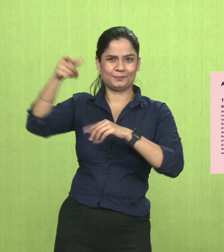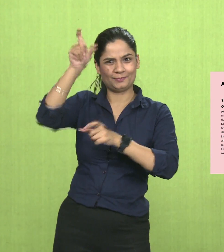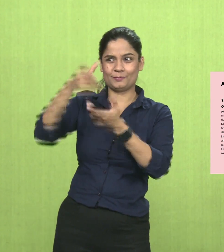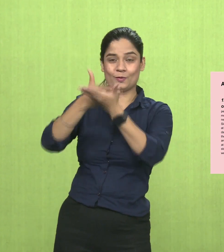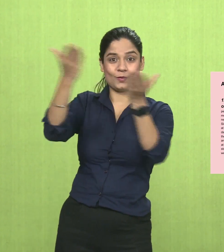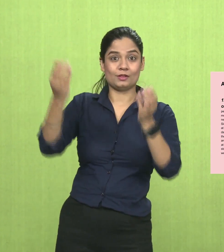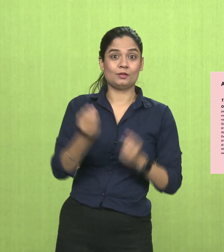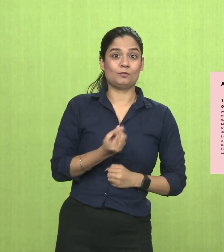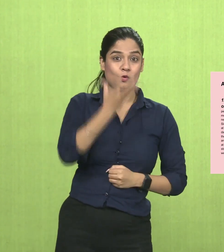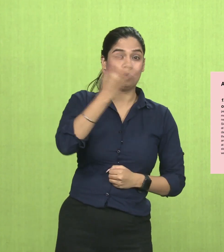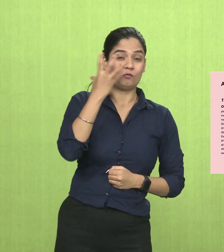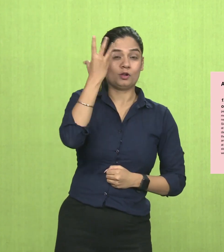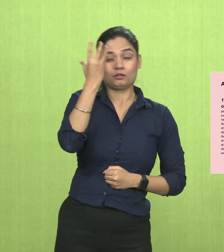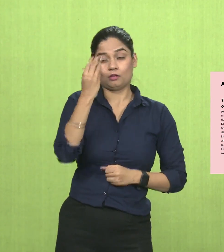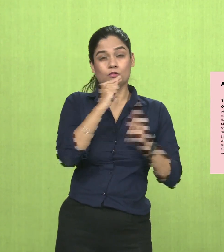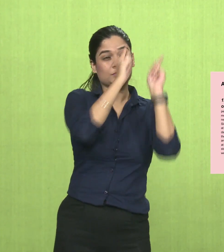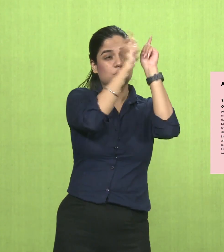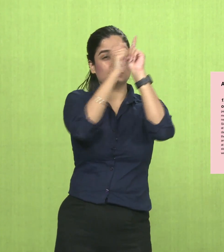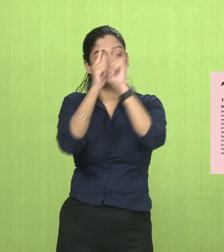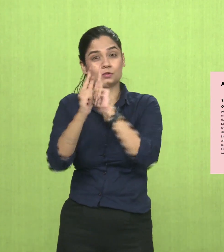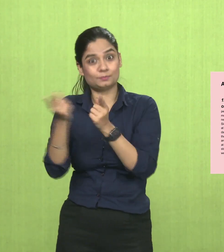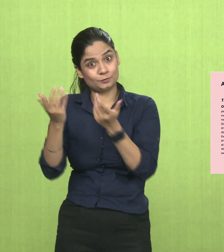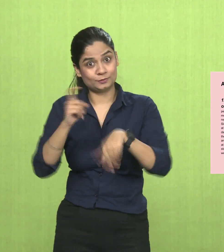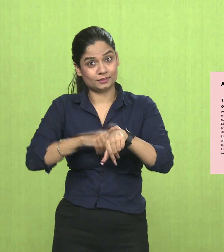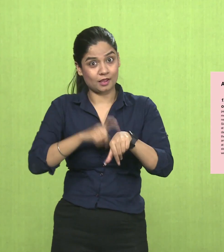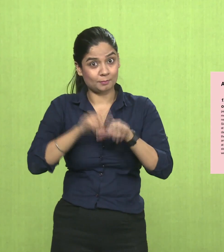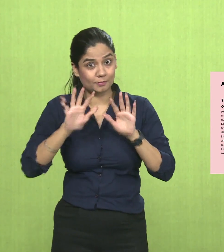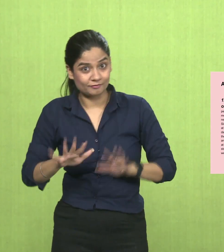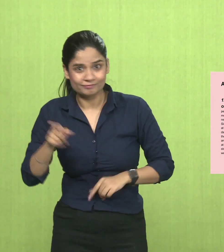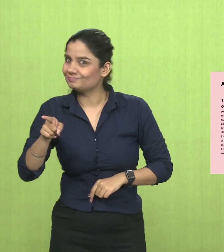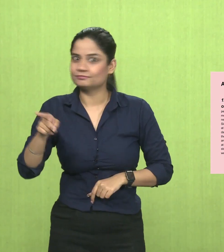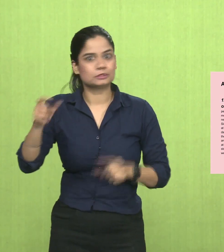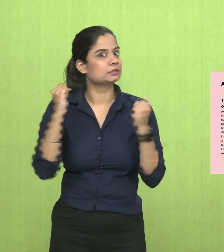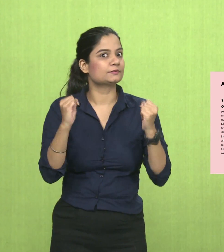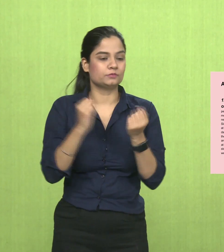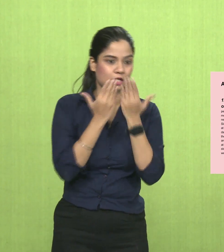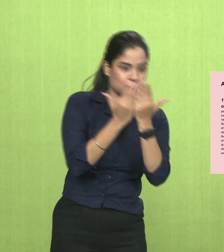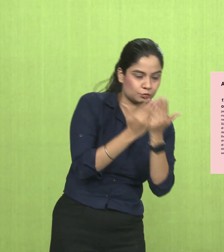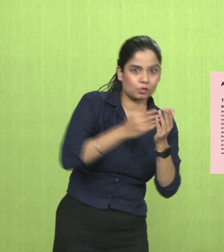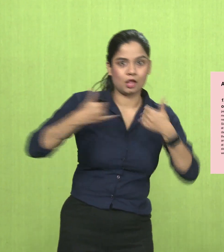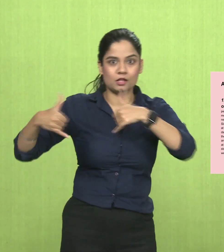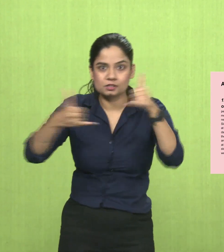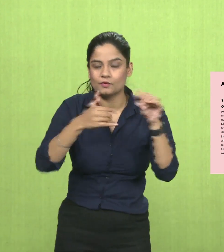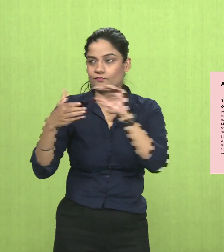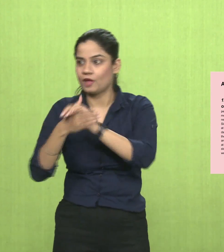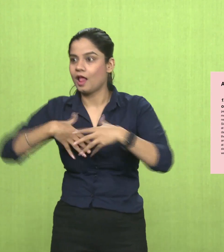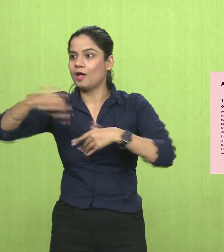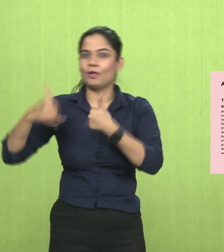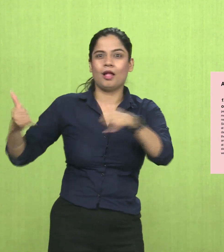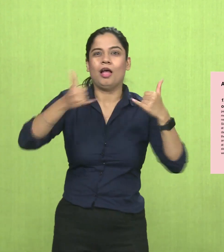take 3 meals a day, breakfast, lunch and dinner, due to the paucity of time, the energy they need